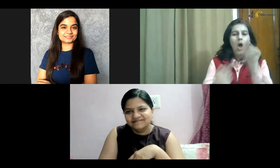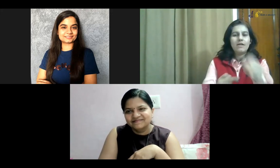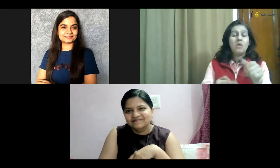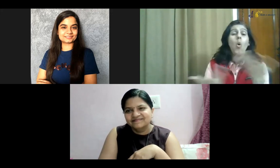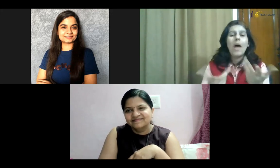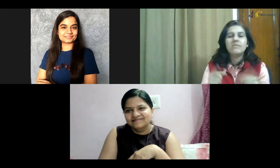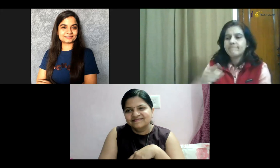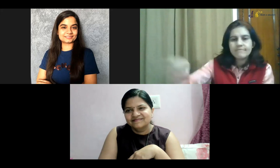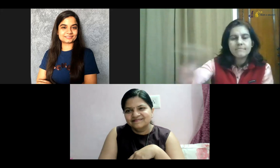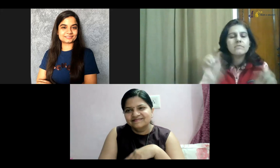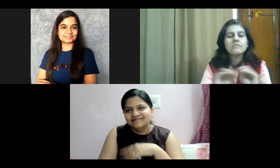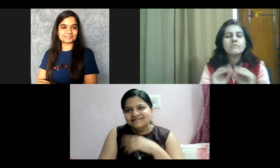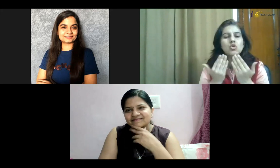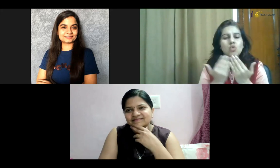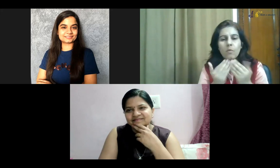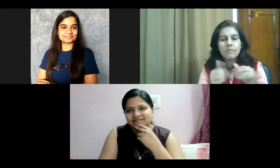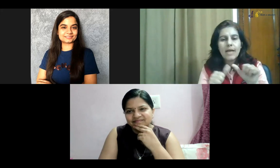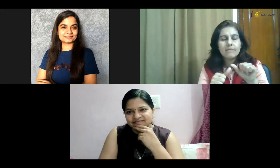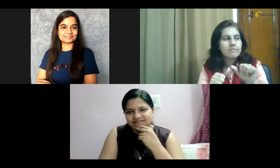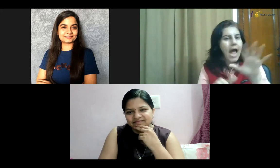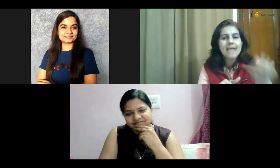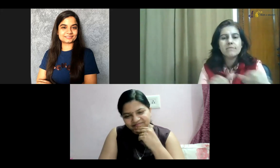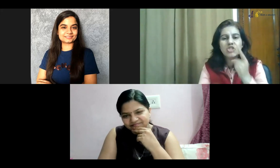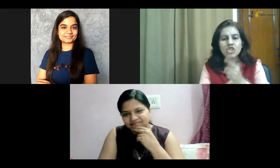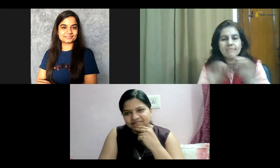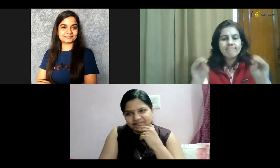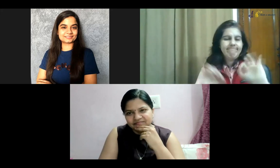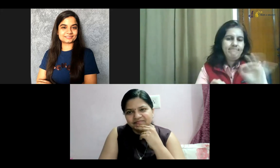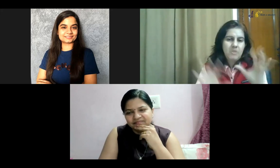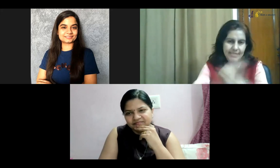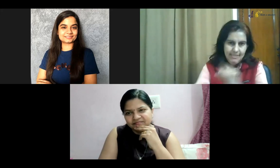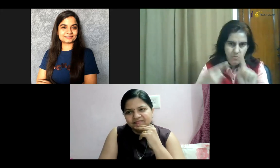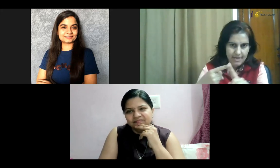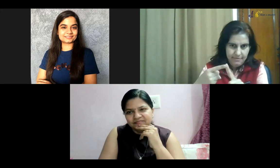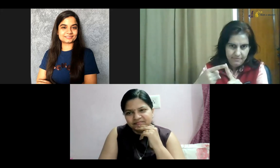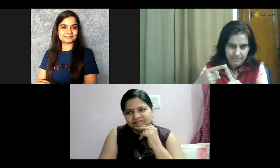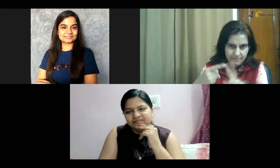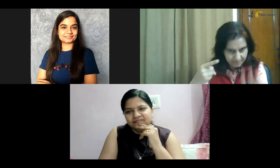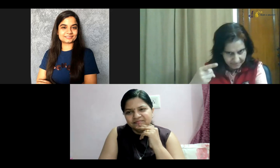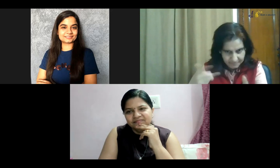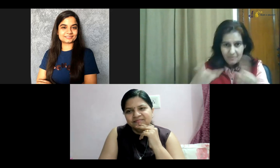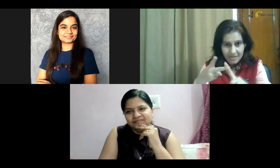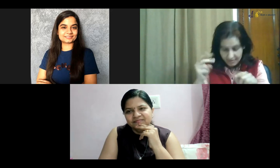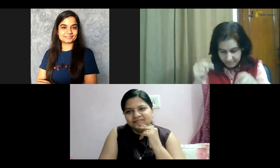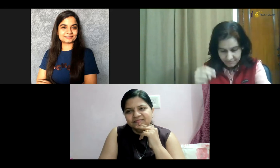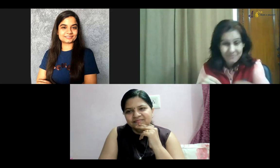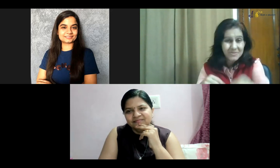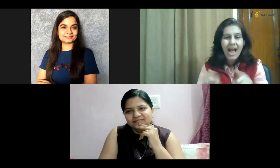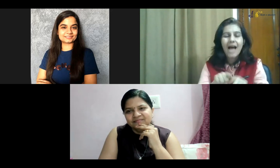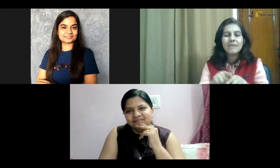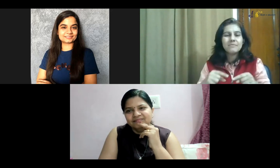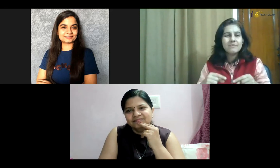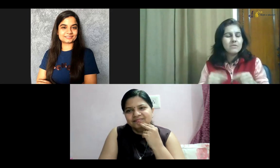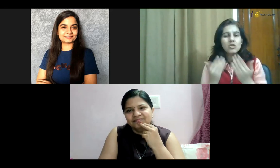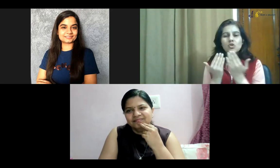the video and uploaded on YouTube because they didn't have the accessible education at that in